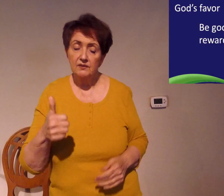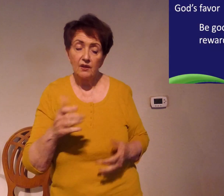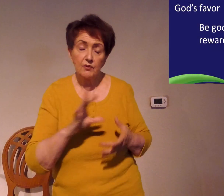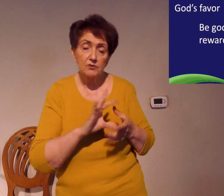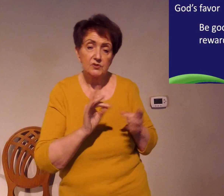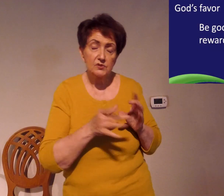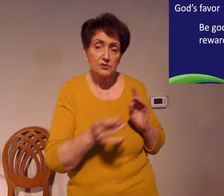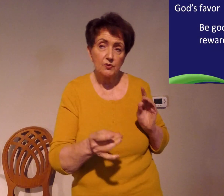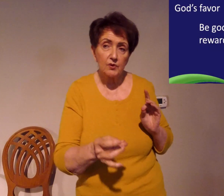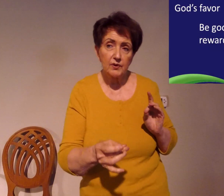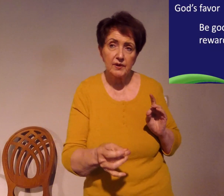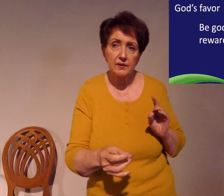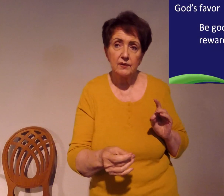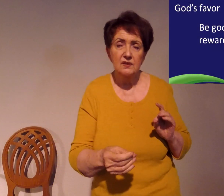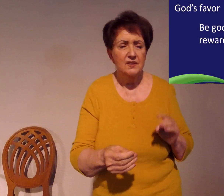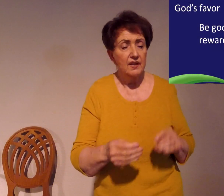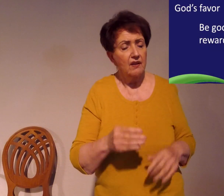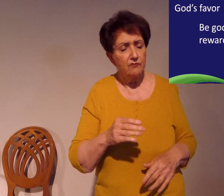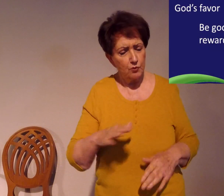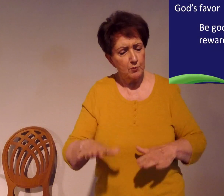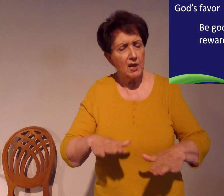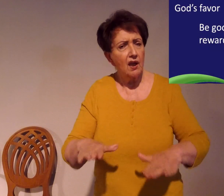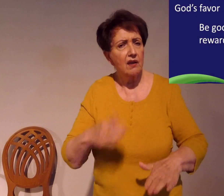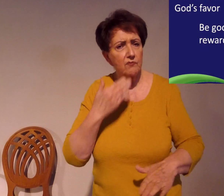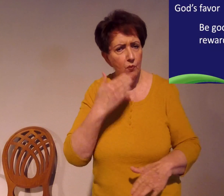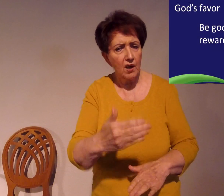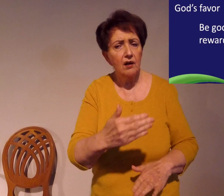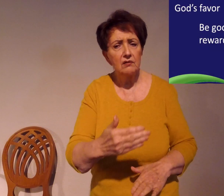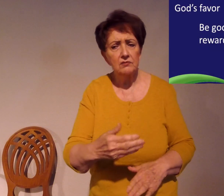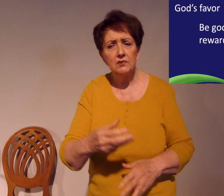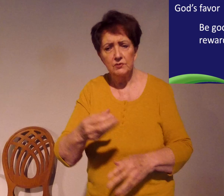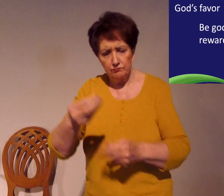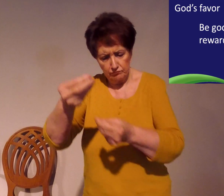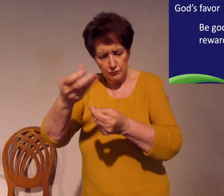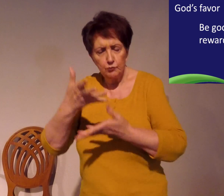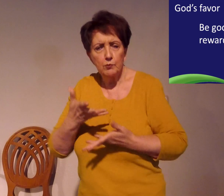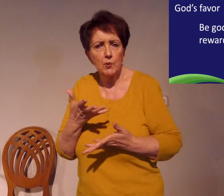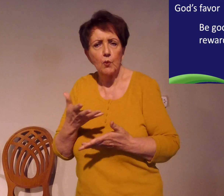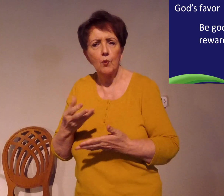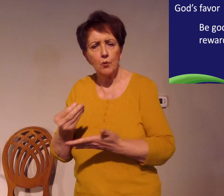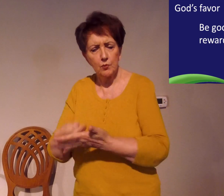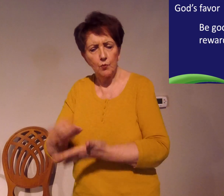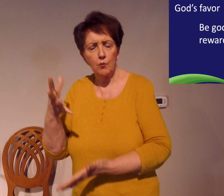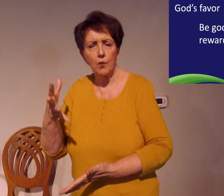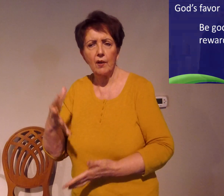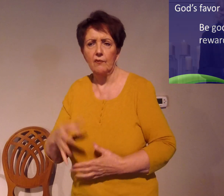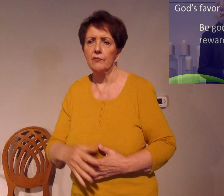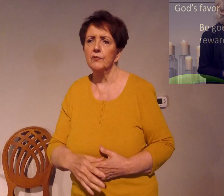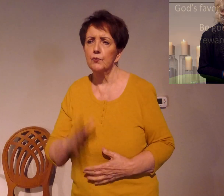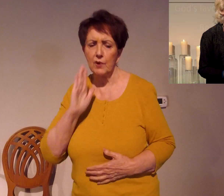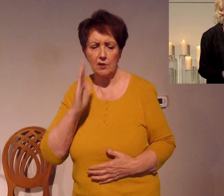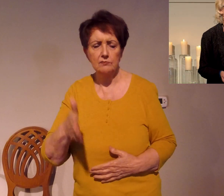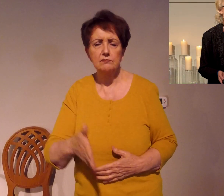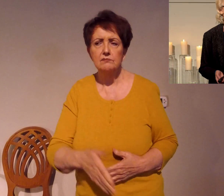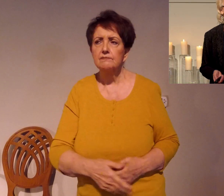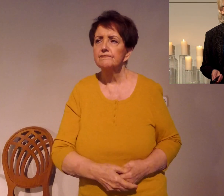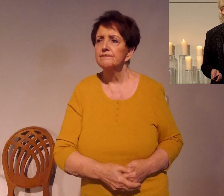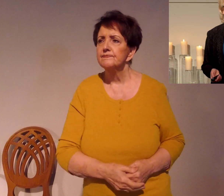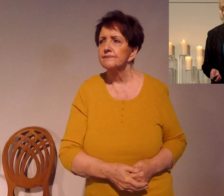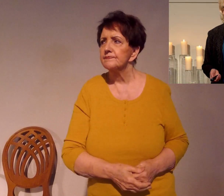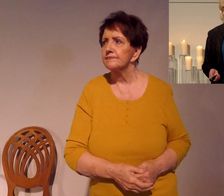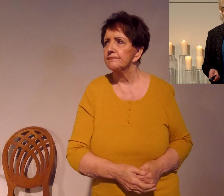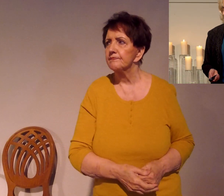be good and you will be rewarded with wealth, is another way that this Protestantism, this way of understanding wealth